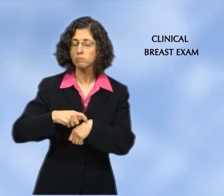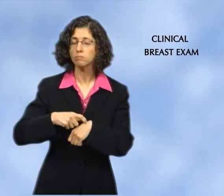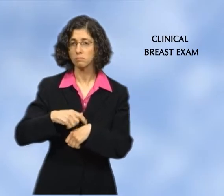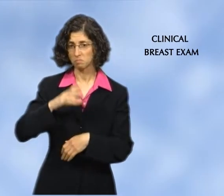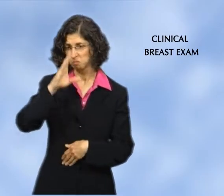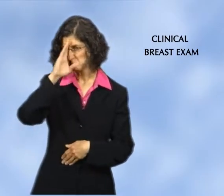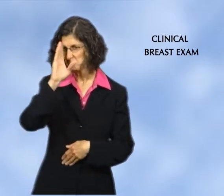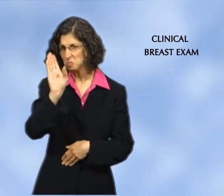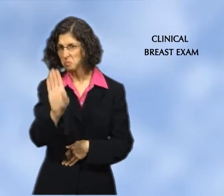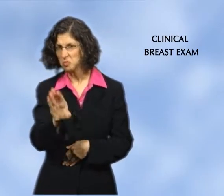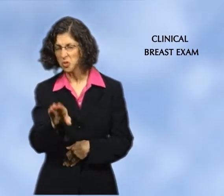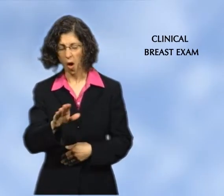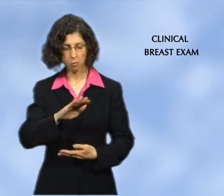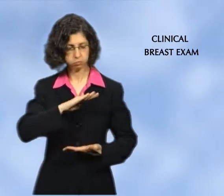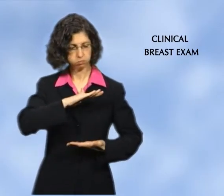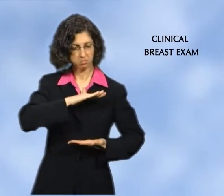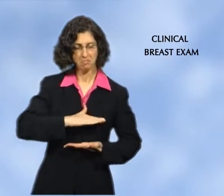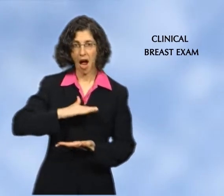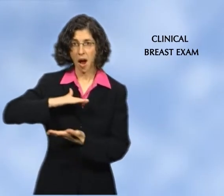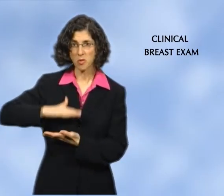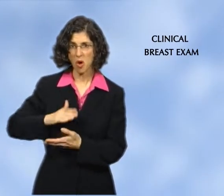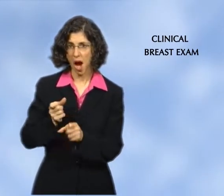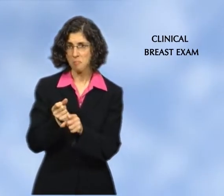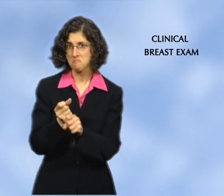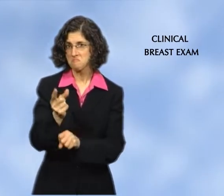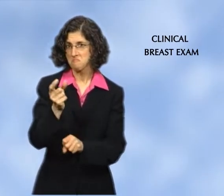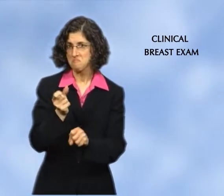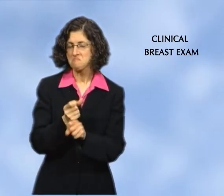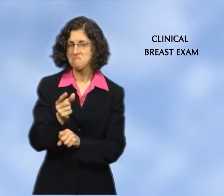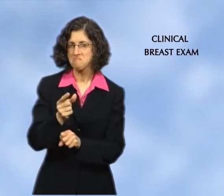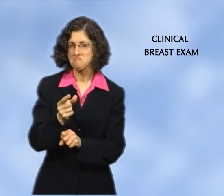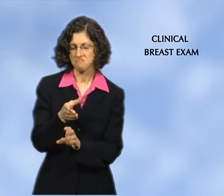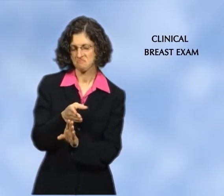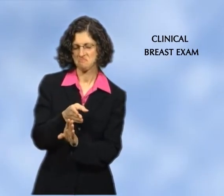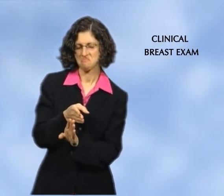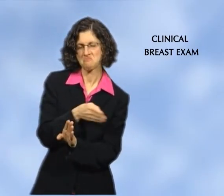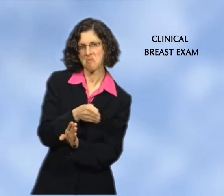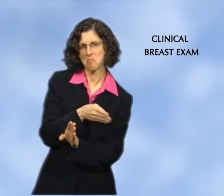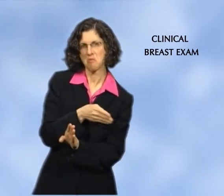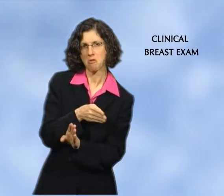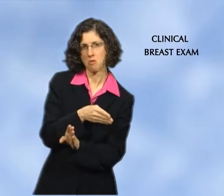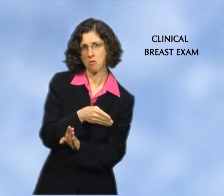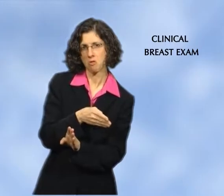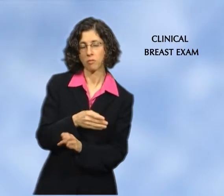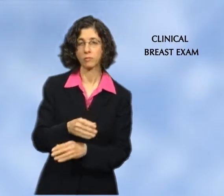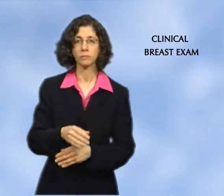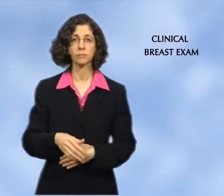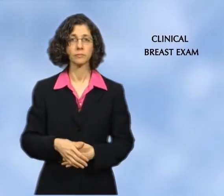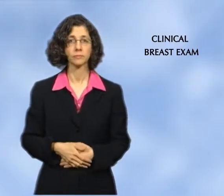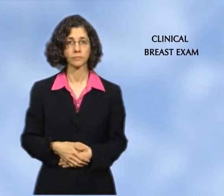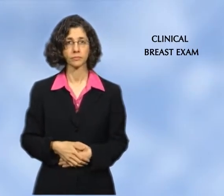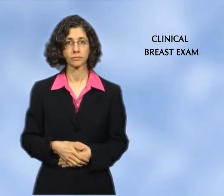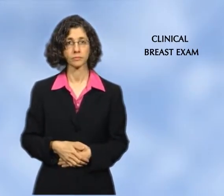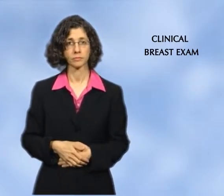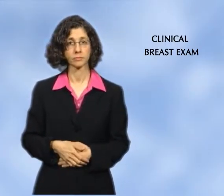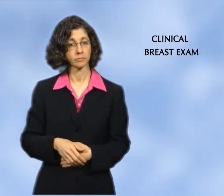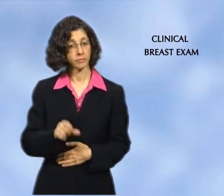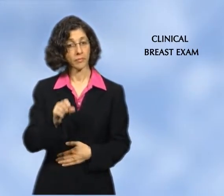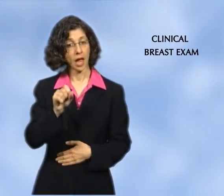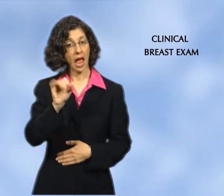The best time to have the exam is just before your annual mammogram. If you